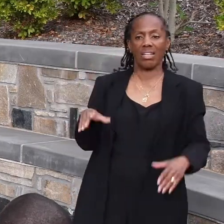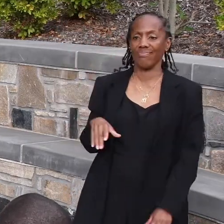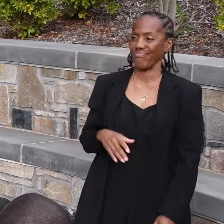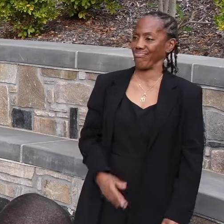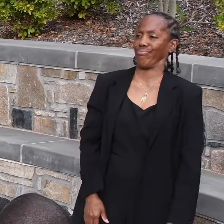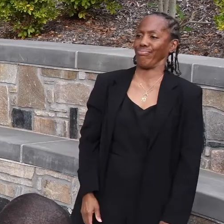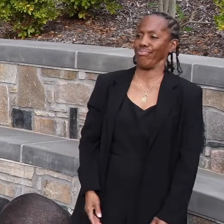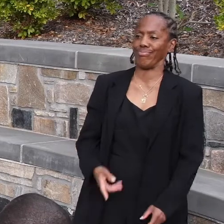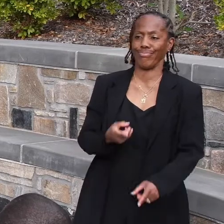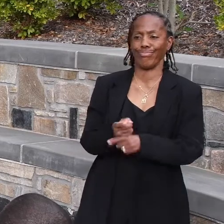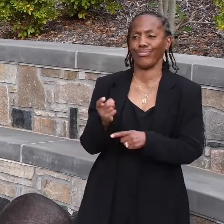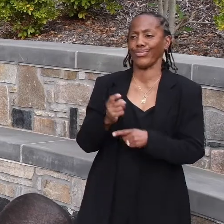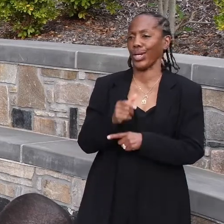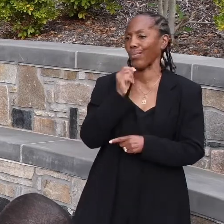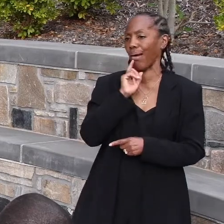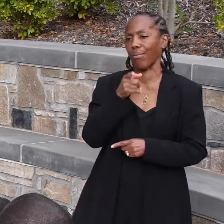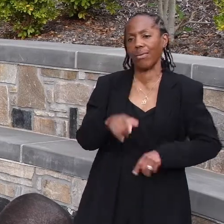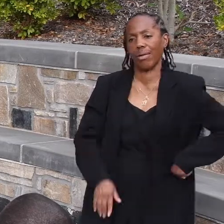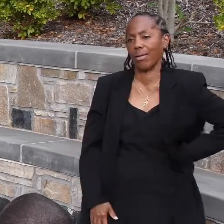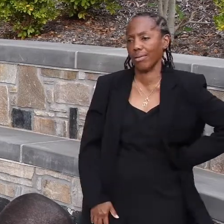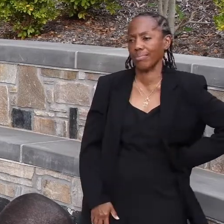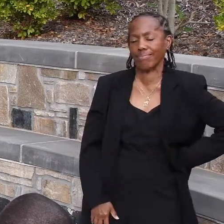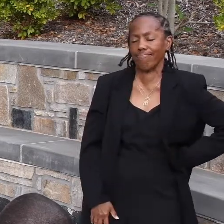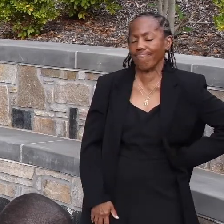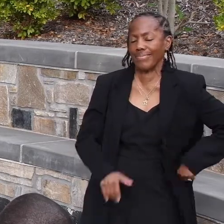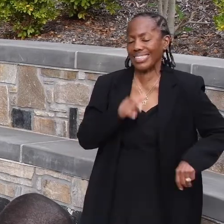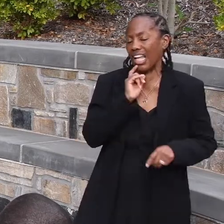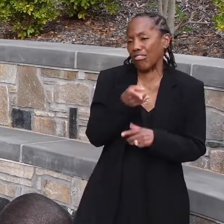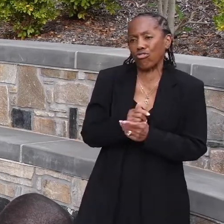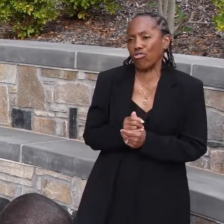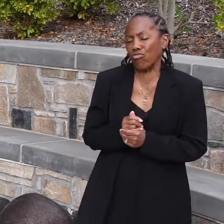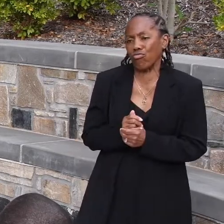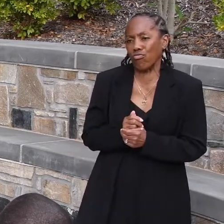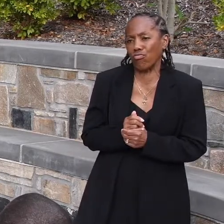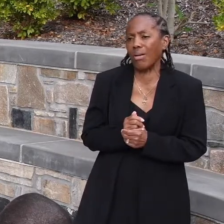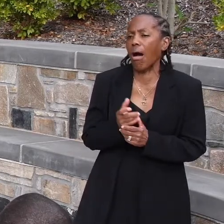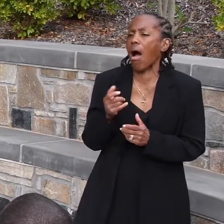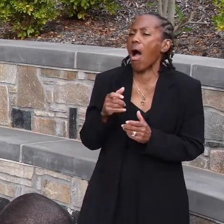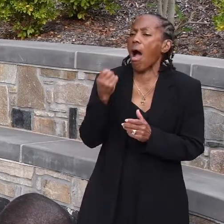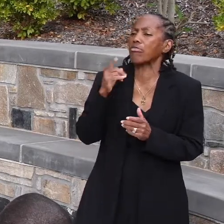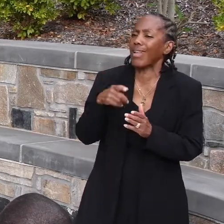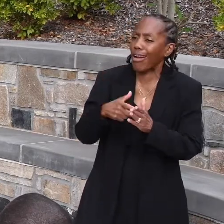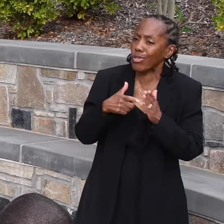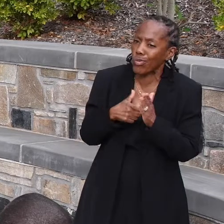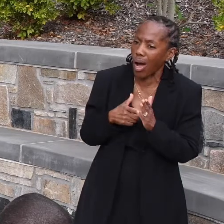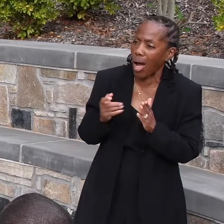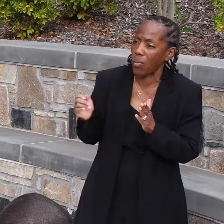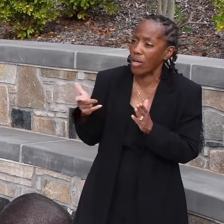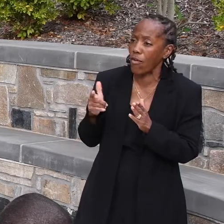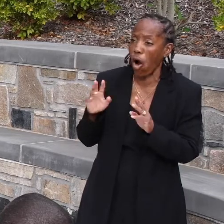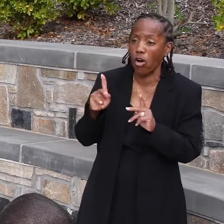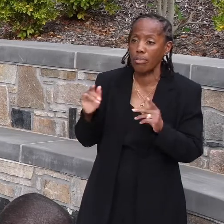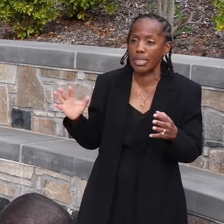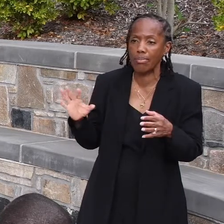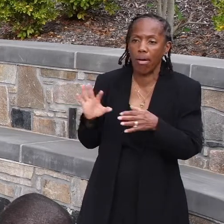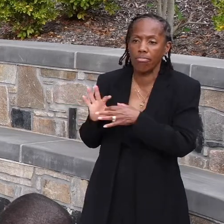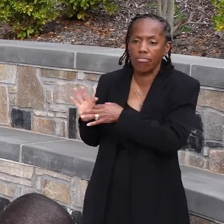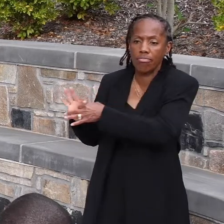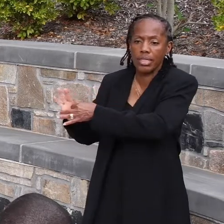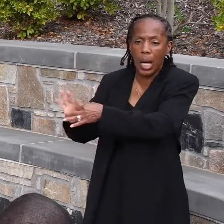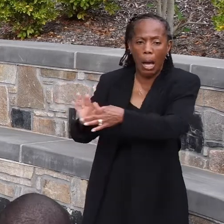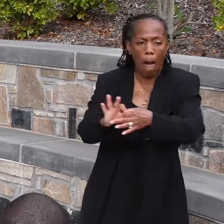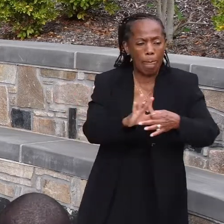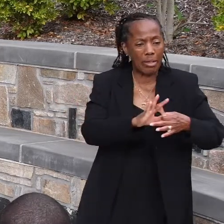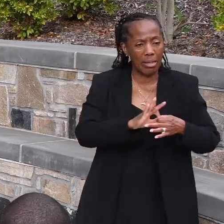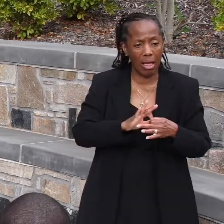joke. I mean, it's just absolutely not true. And so what's necessary is we have all of these people who come together.